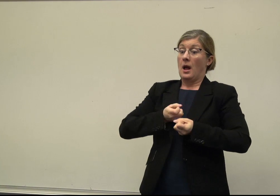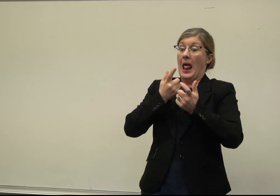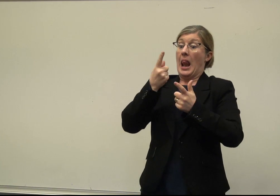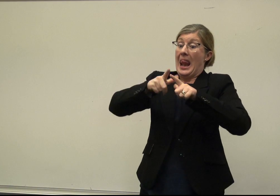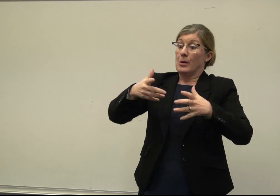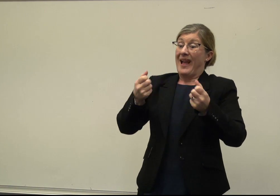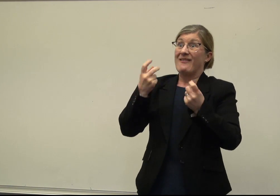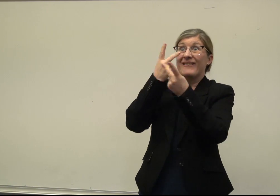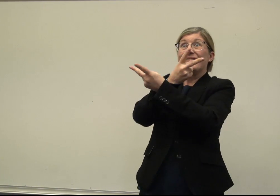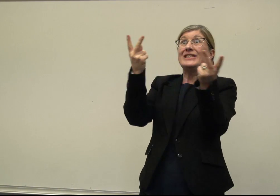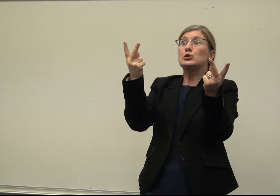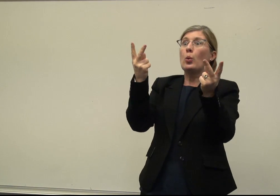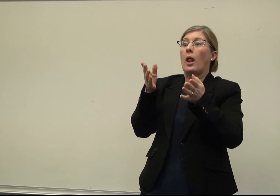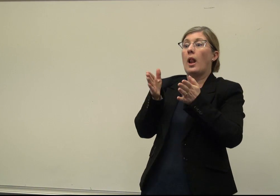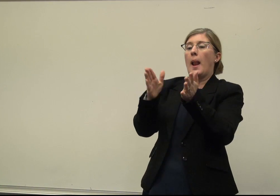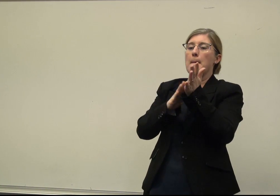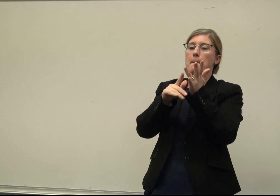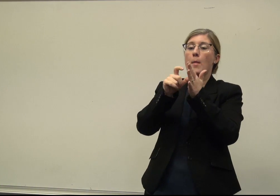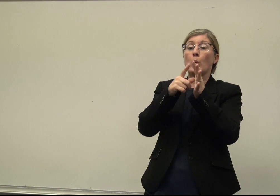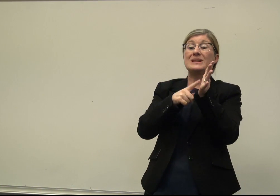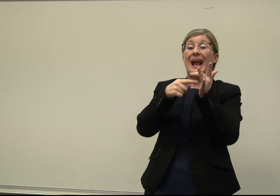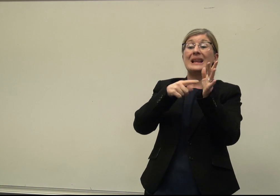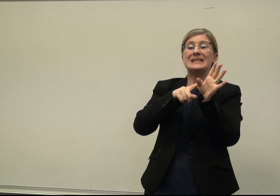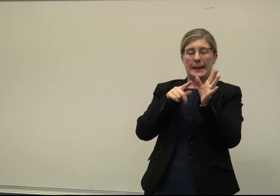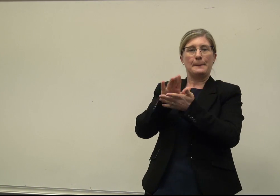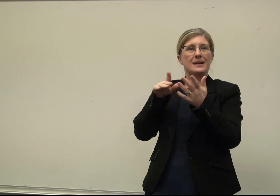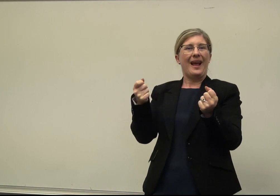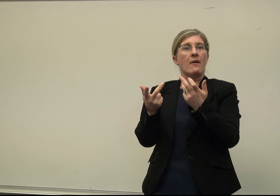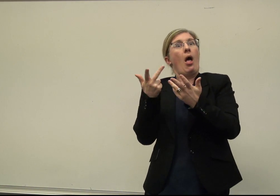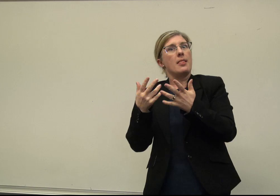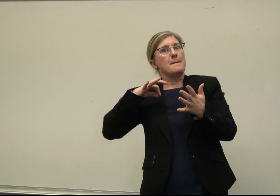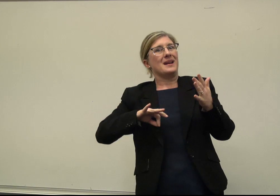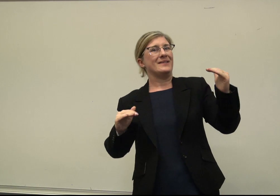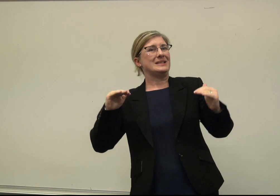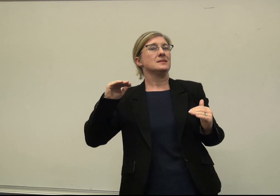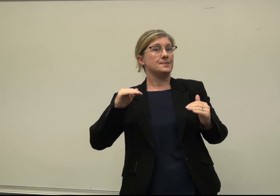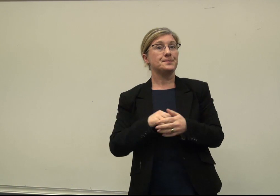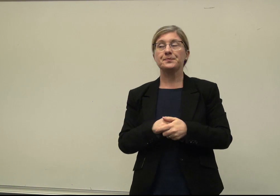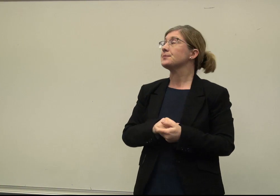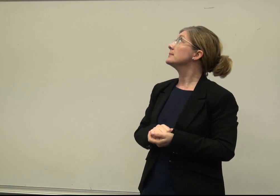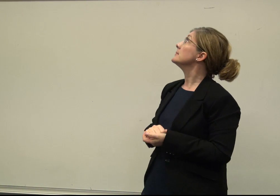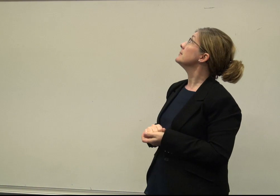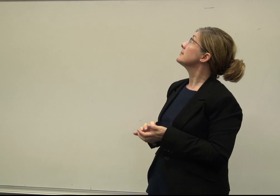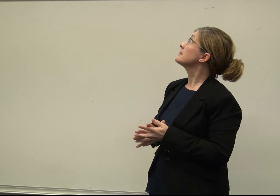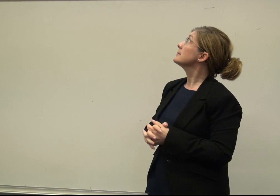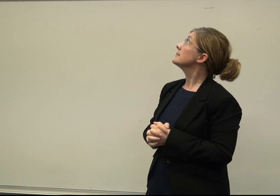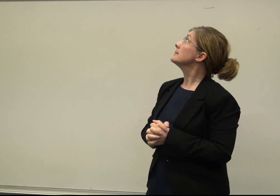So it has been found that, for example, as we said before, reading abilities, deaf children who